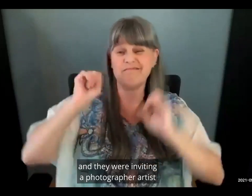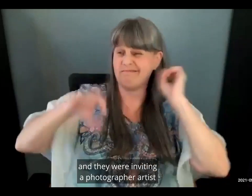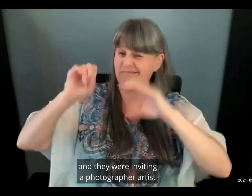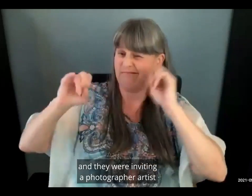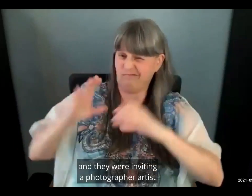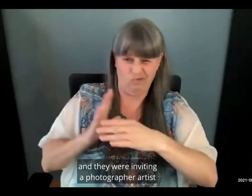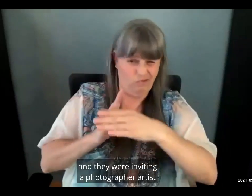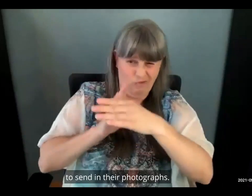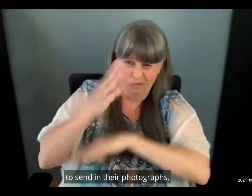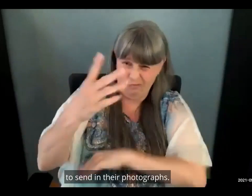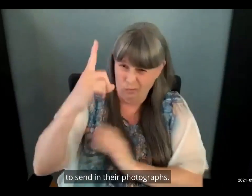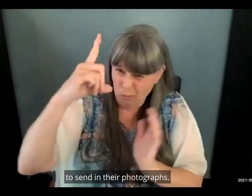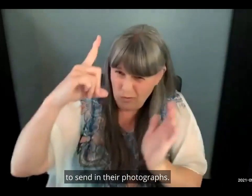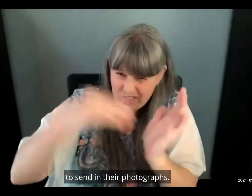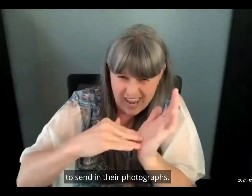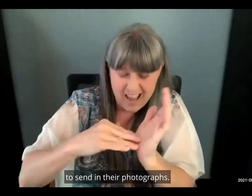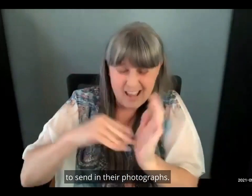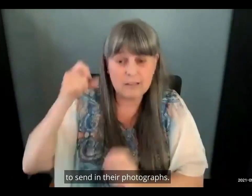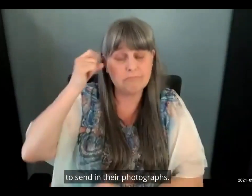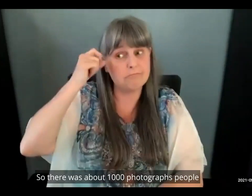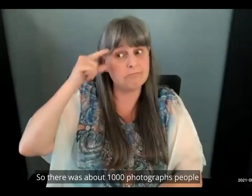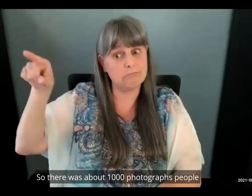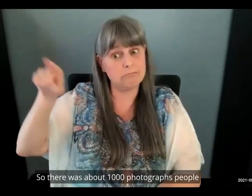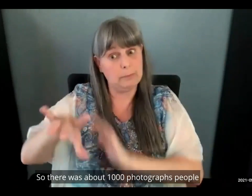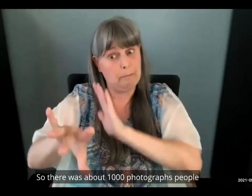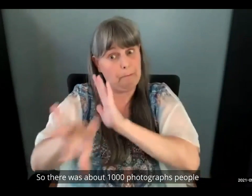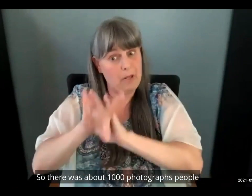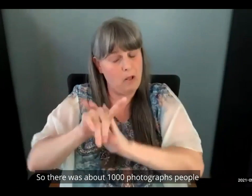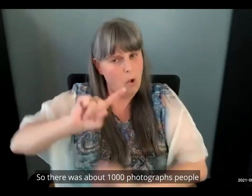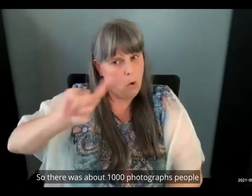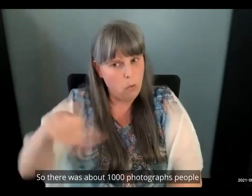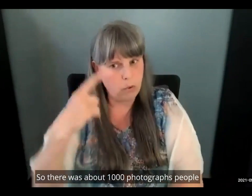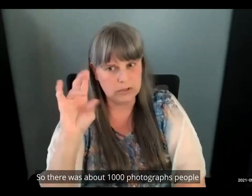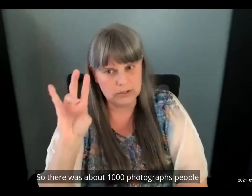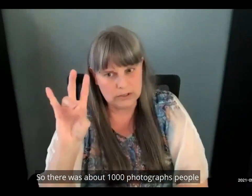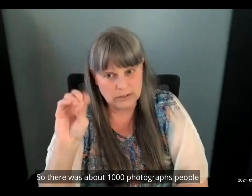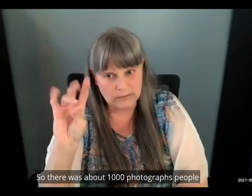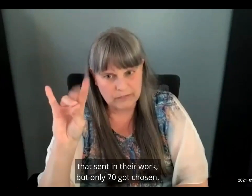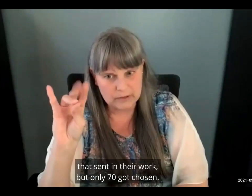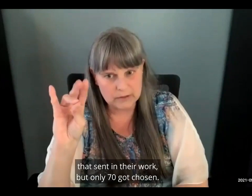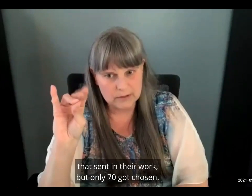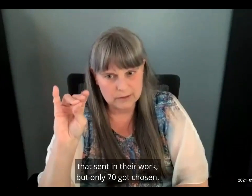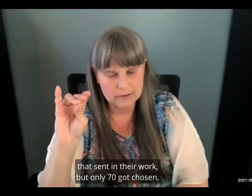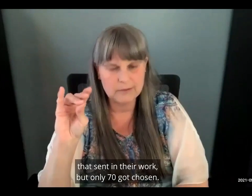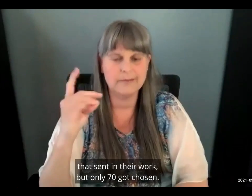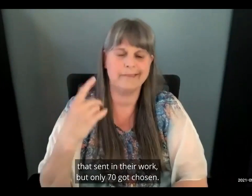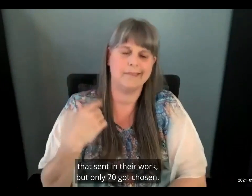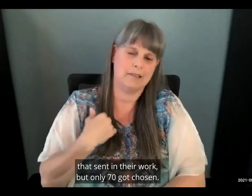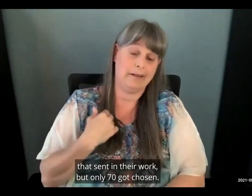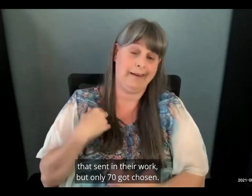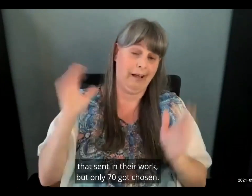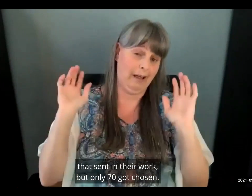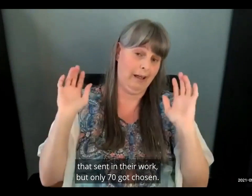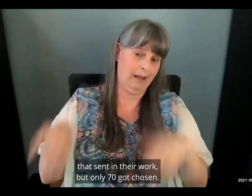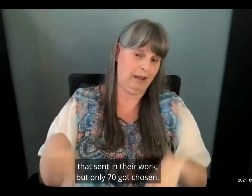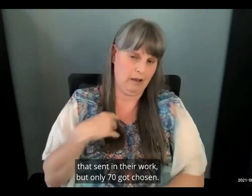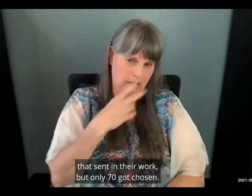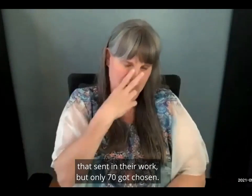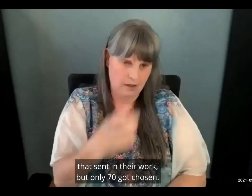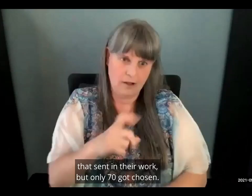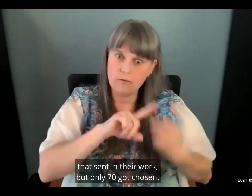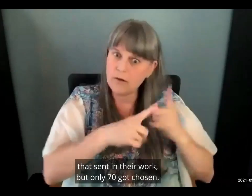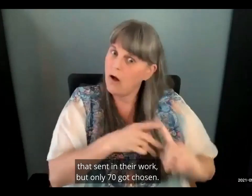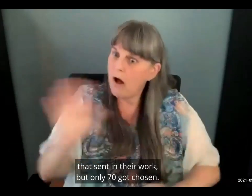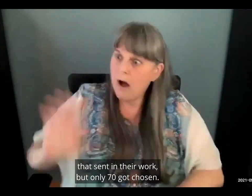photographer, artist, to send in their photographs. So there was about 1,000 photographs, people that sent in their work, but only 70